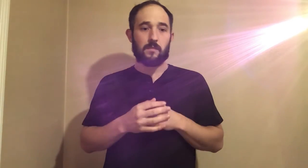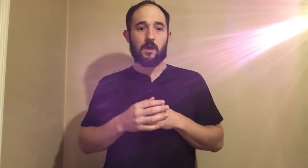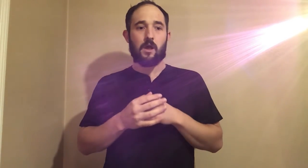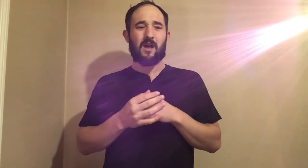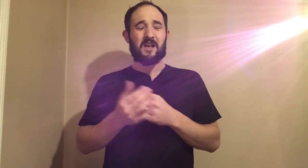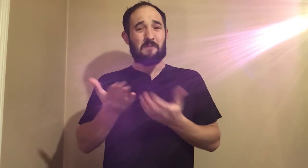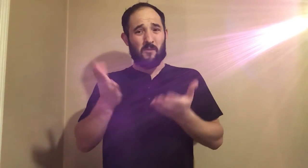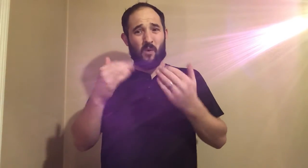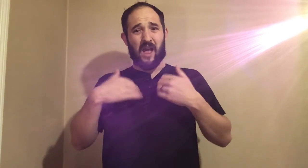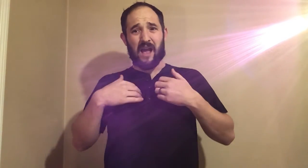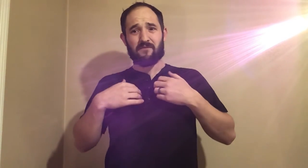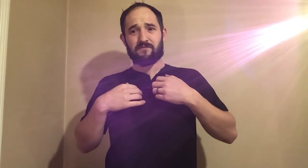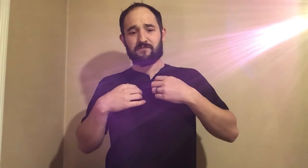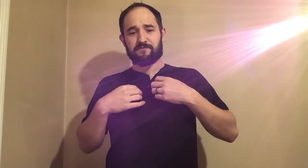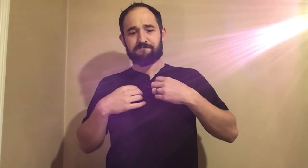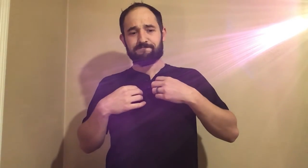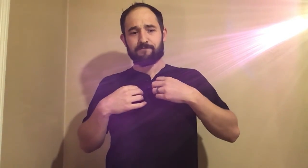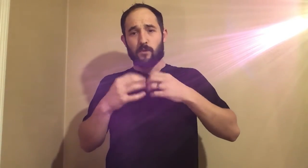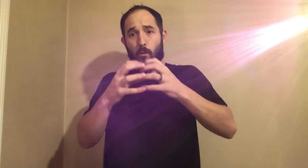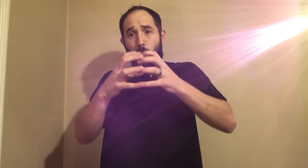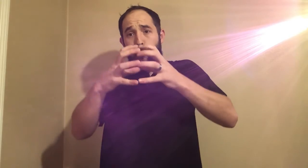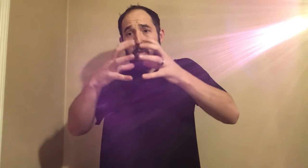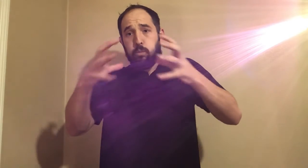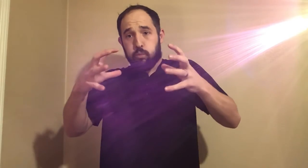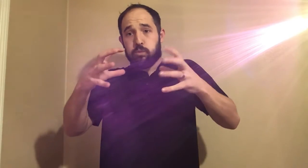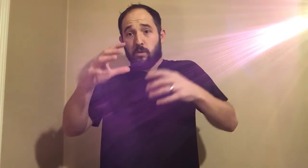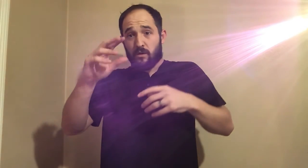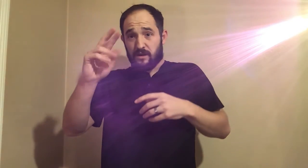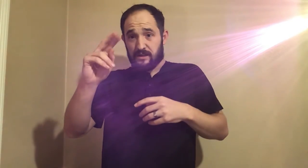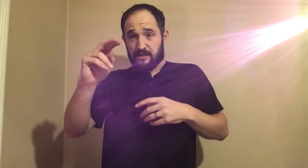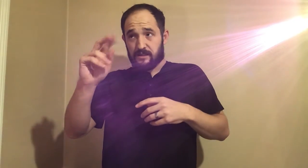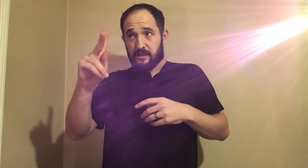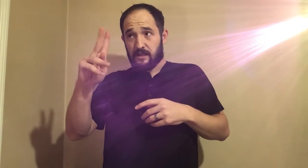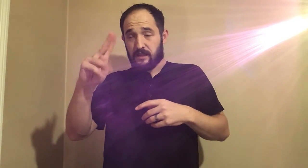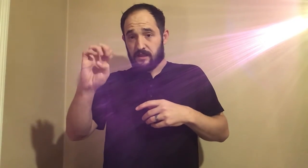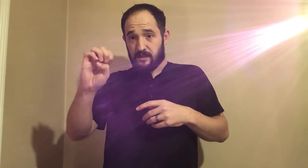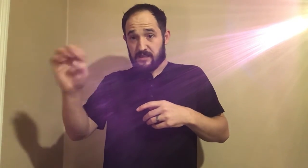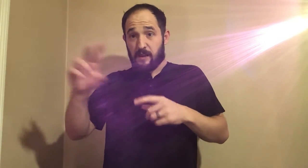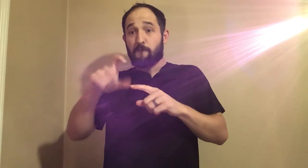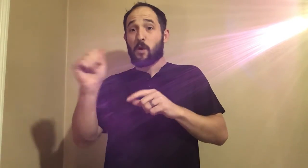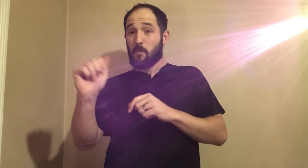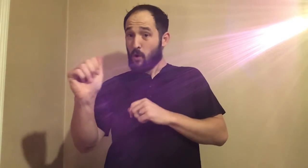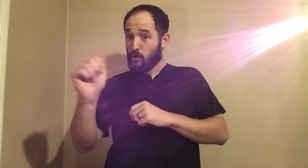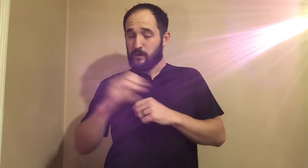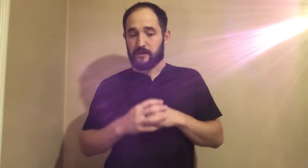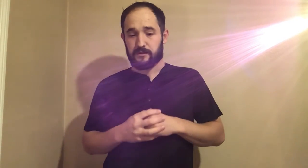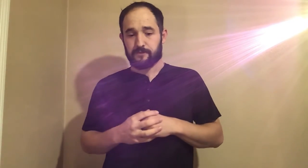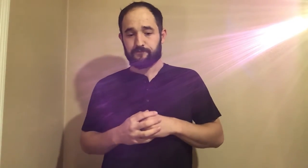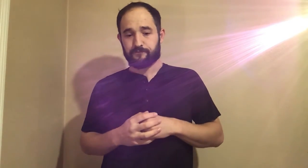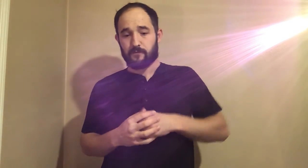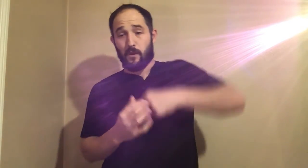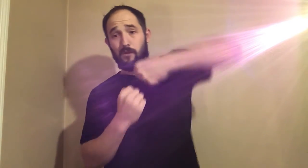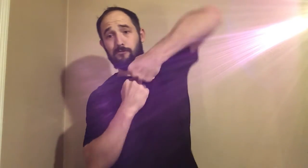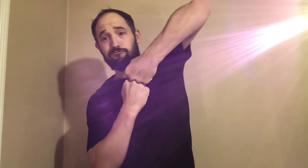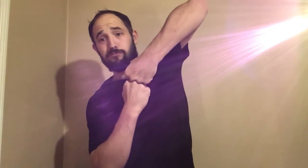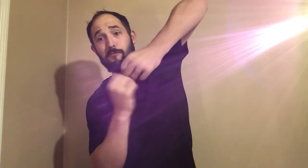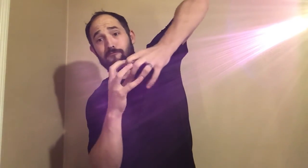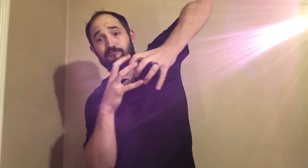knee associated with osteoarthritis. Guided imagery, perhaps, but